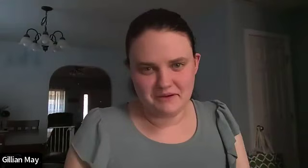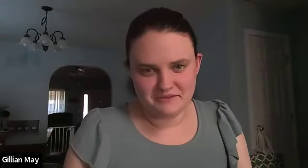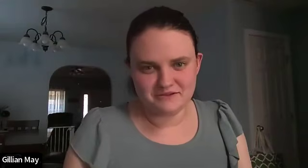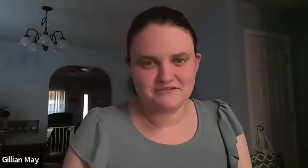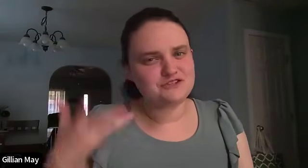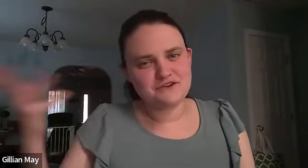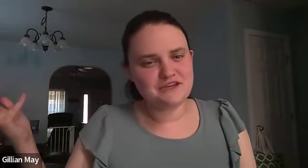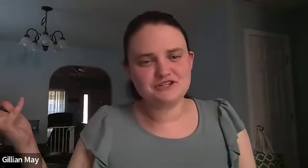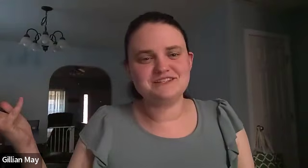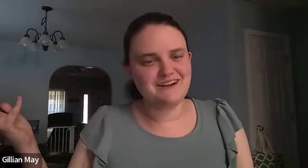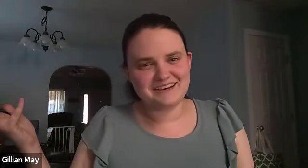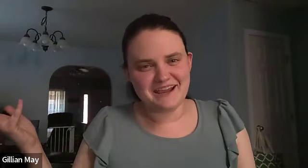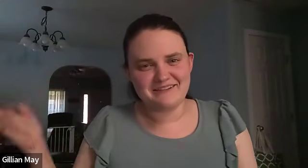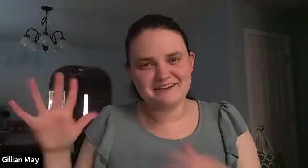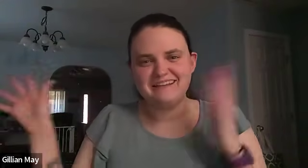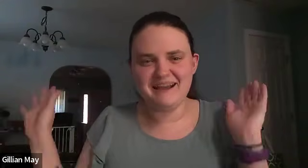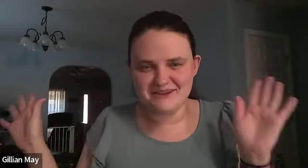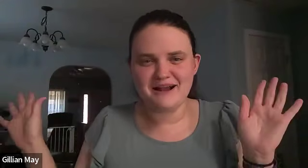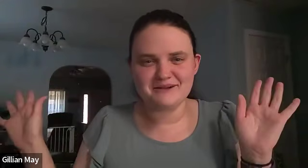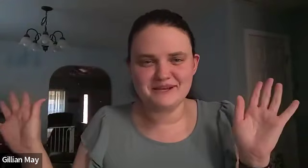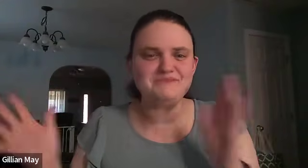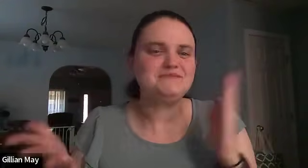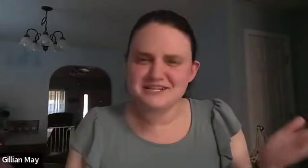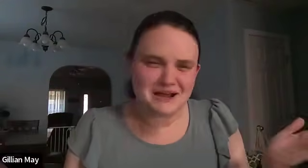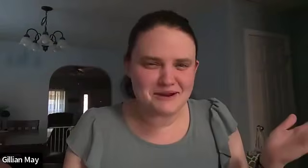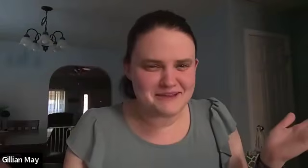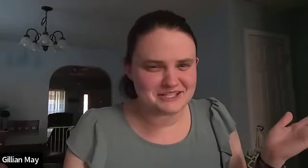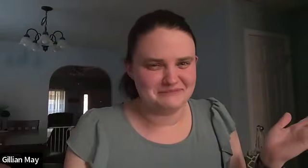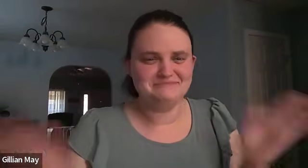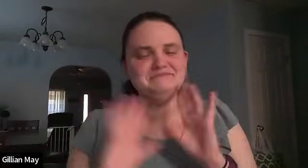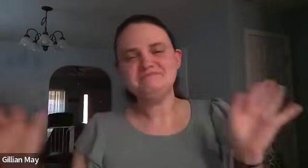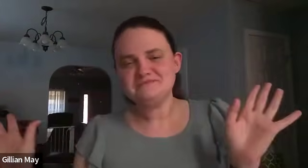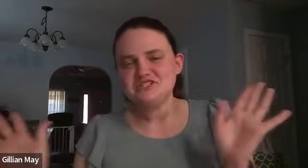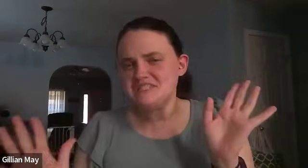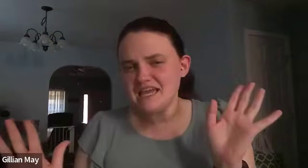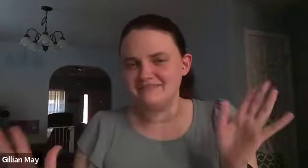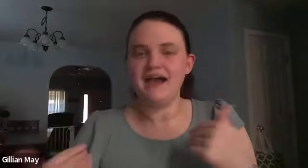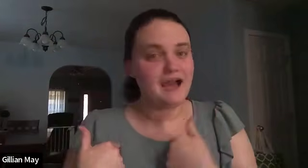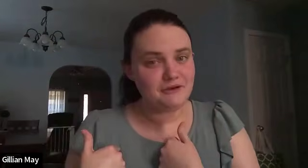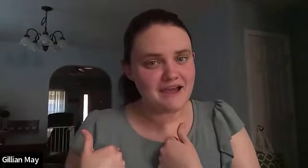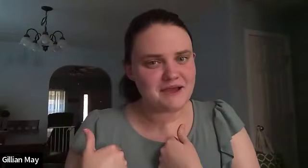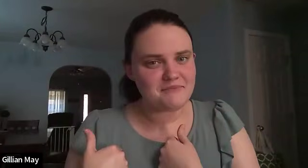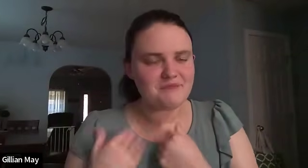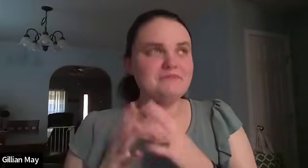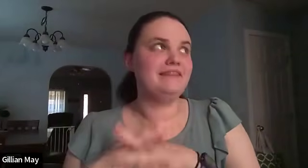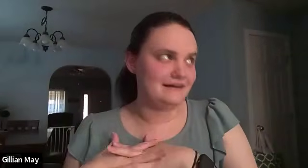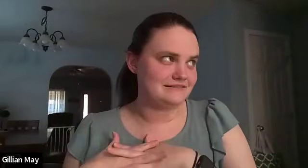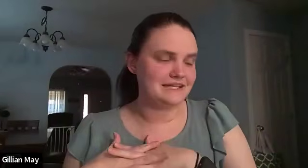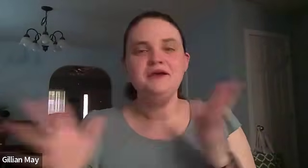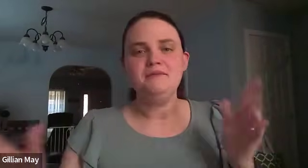about the most. So there's a few that you're just not going to care. Like you're like, they're not going to bring up. You may just not want to mention them. Just saying. I don't have that problem, luckily. But